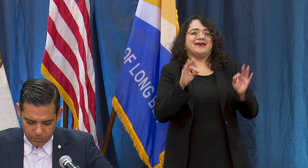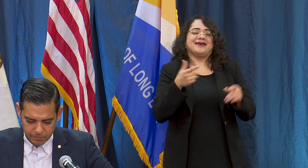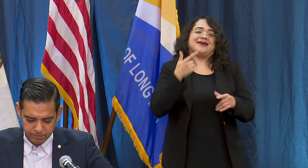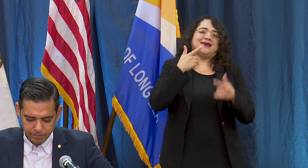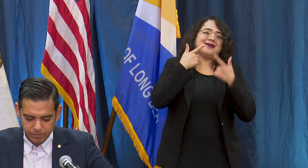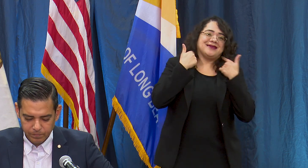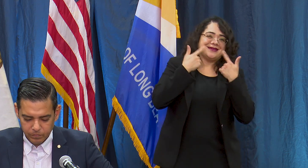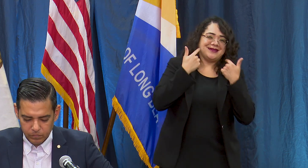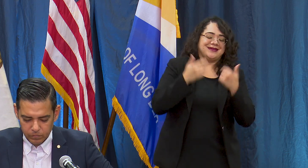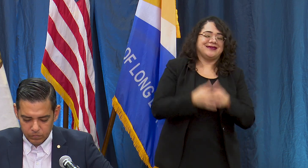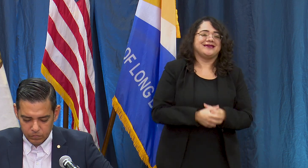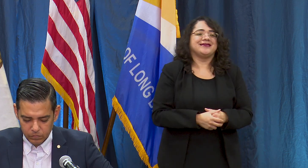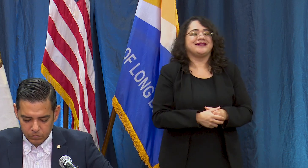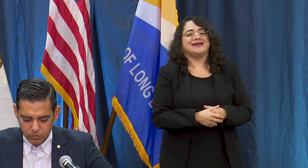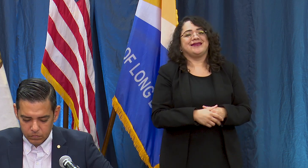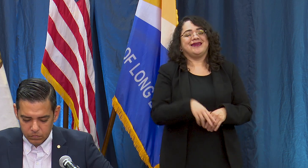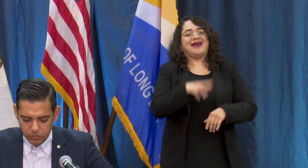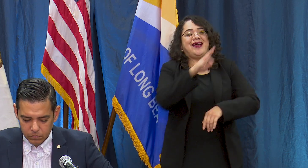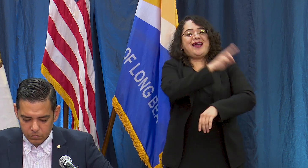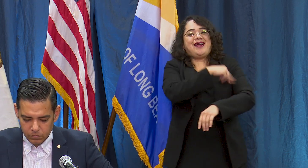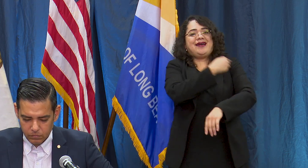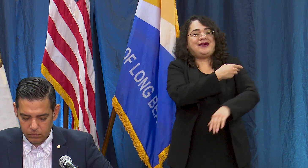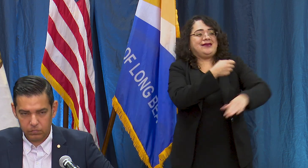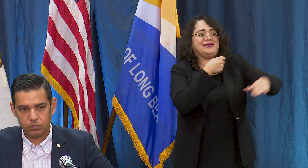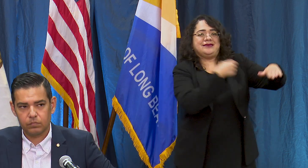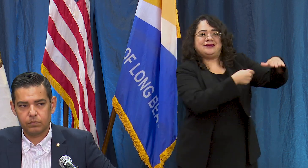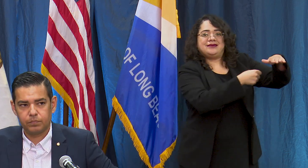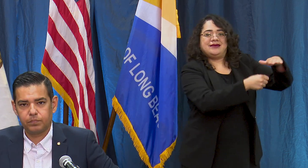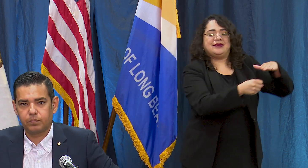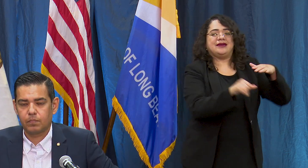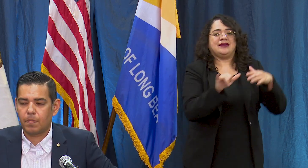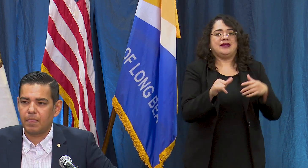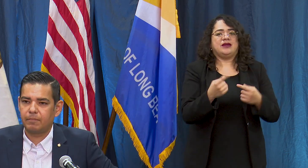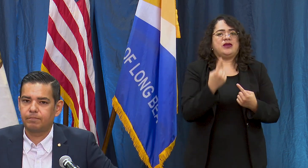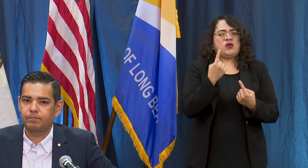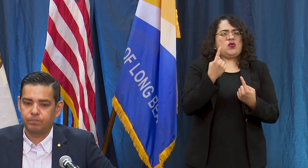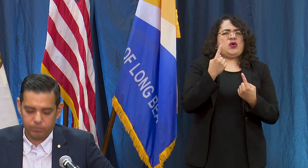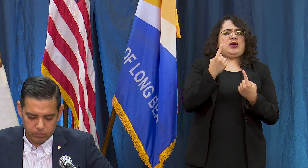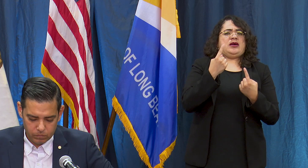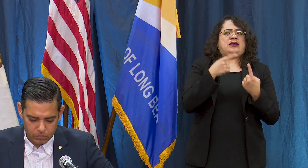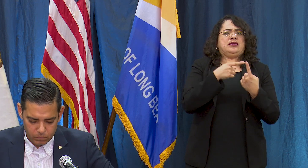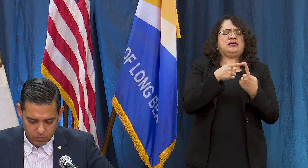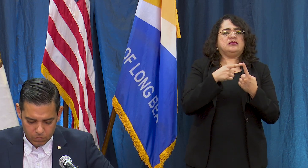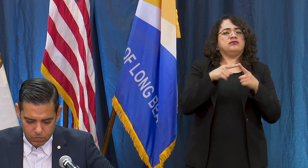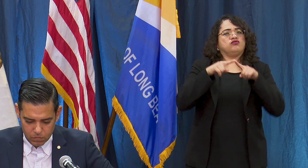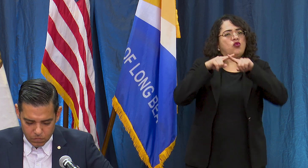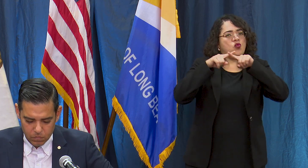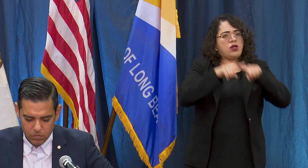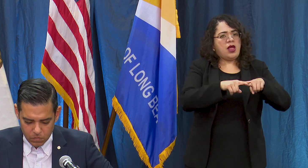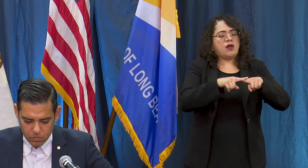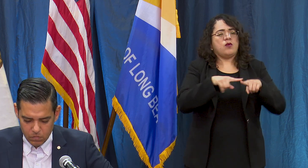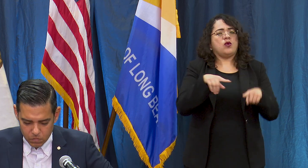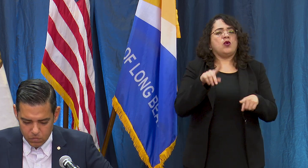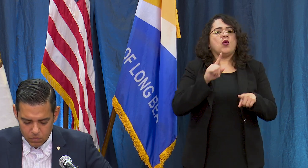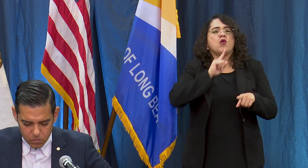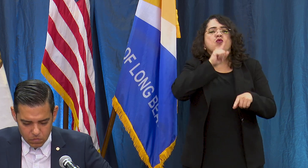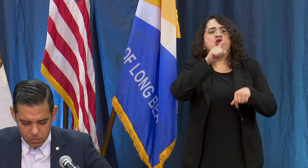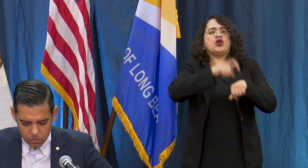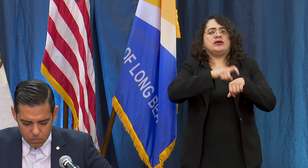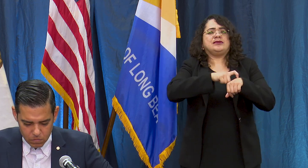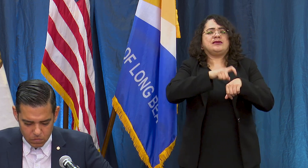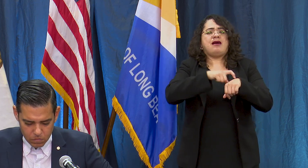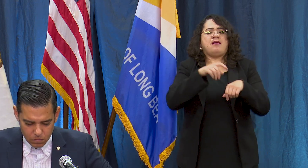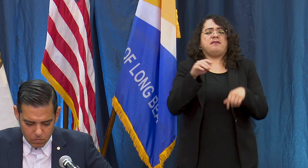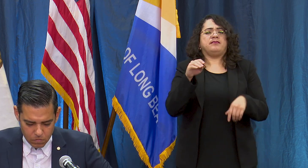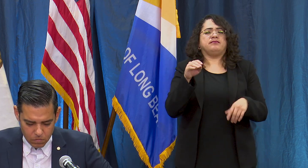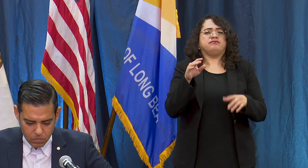Okay. Okay, so hospitalizations were supposed to be like the one data point that was a reliable real-time marker, but according to the